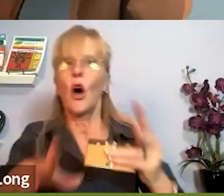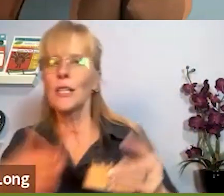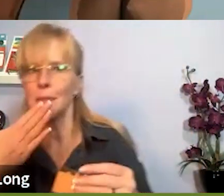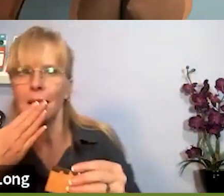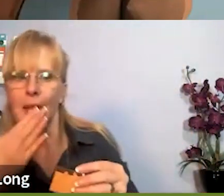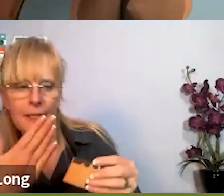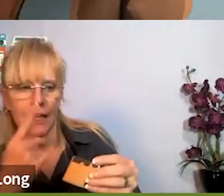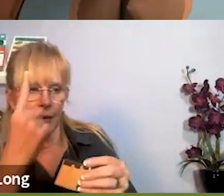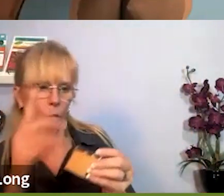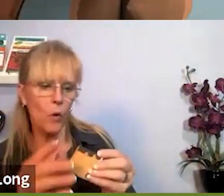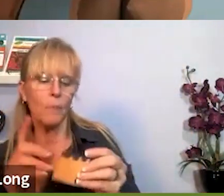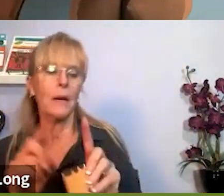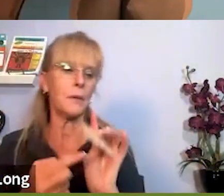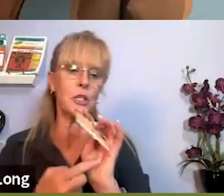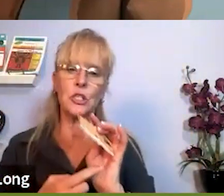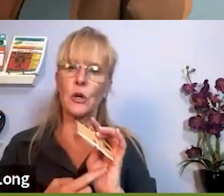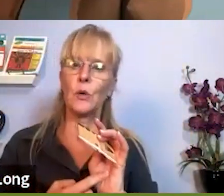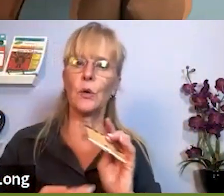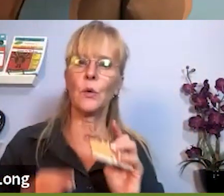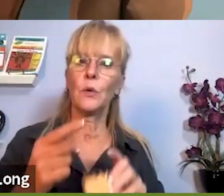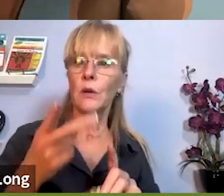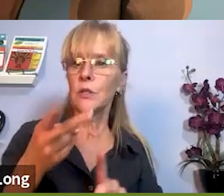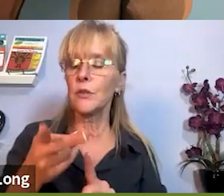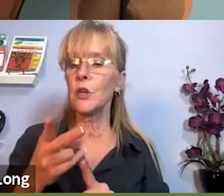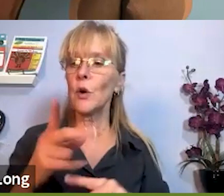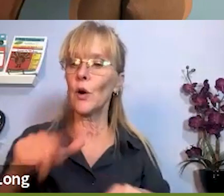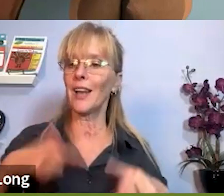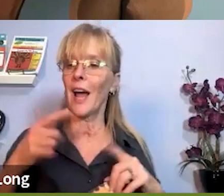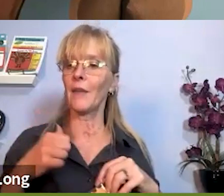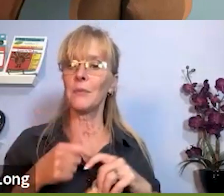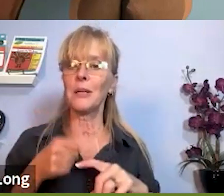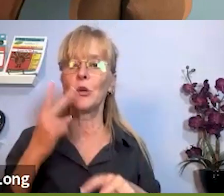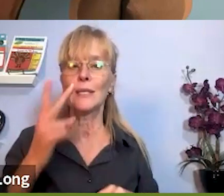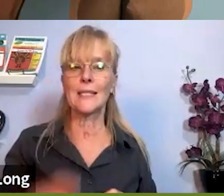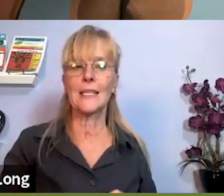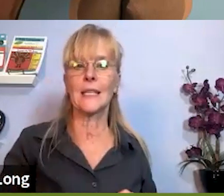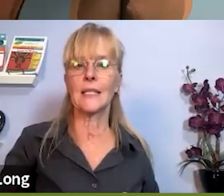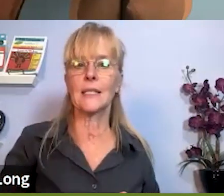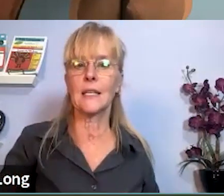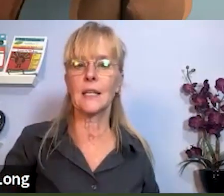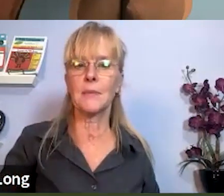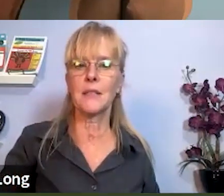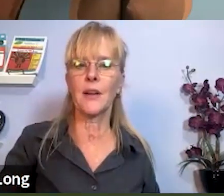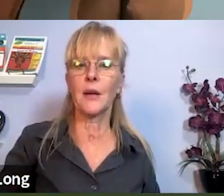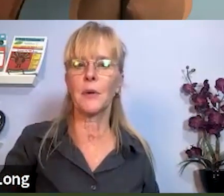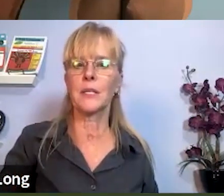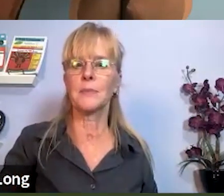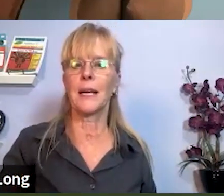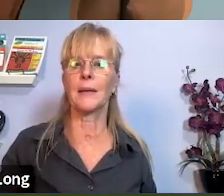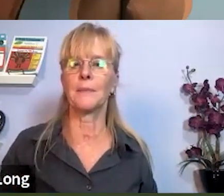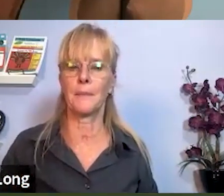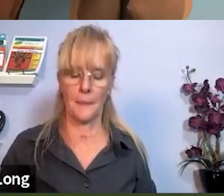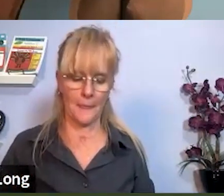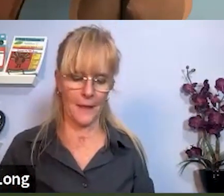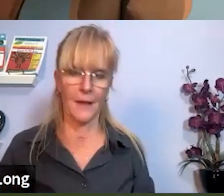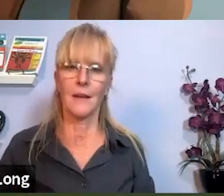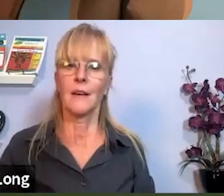have lost my Thanksgiving one, but I'm going to show you. Those of you who are live with me, you can see this. And let me see if I can press